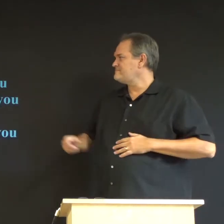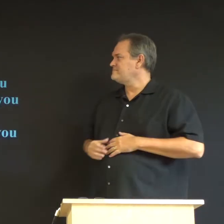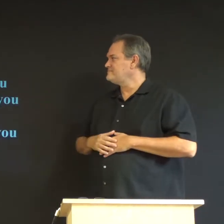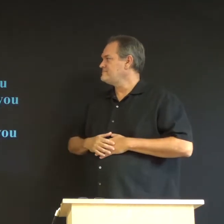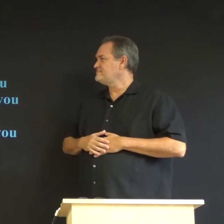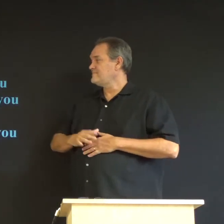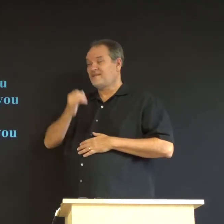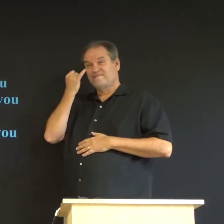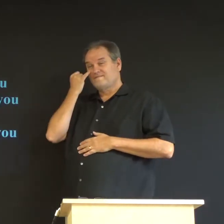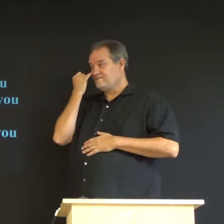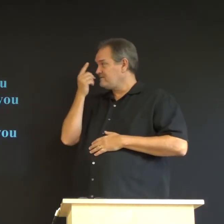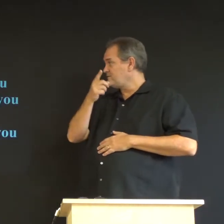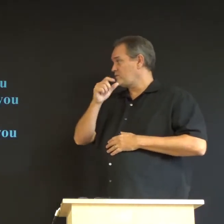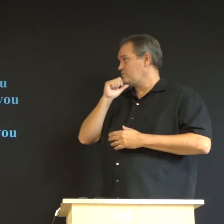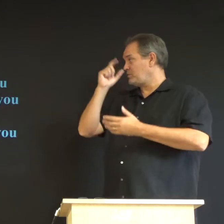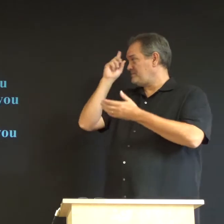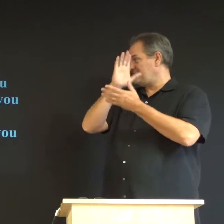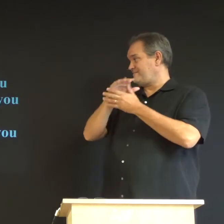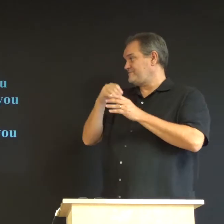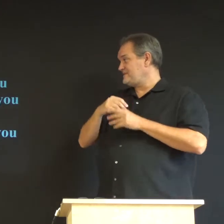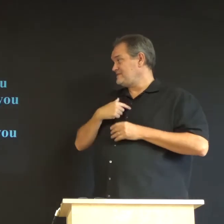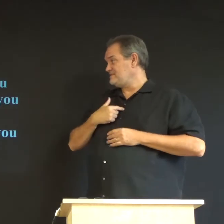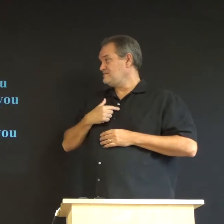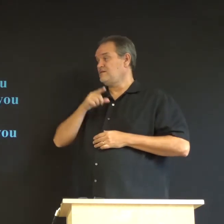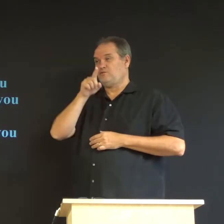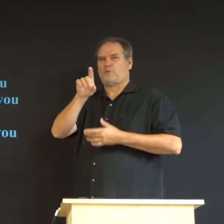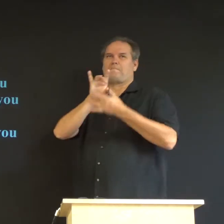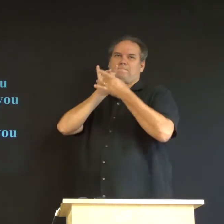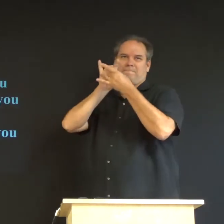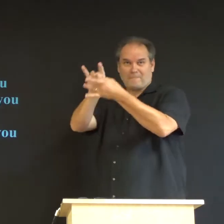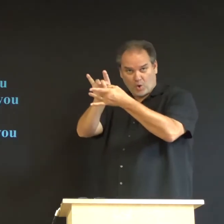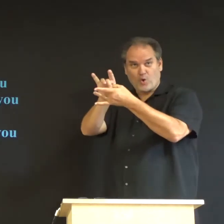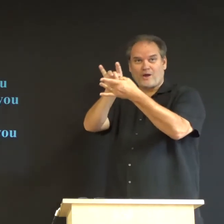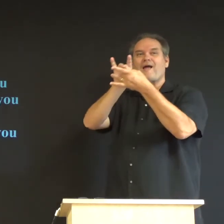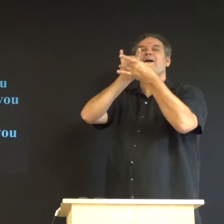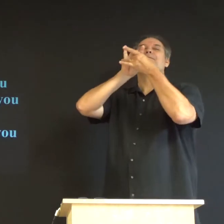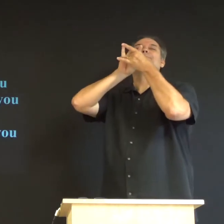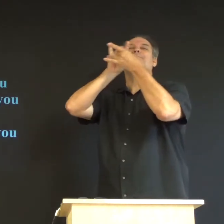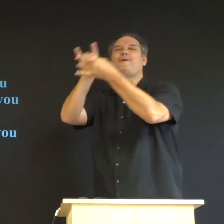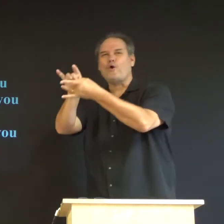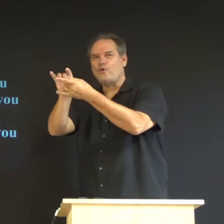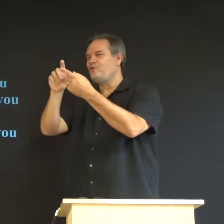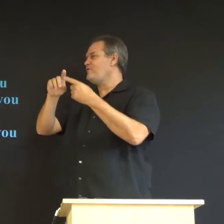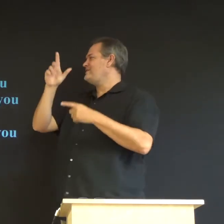In other words, you don't believe in man, Jesus, you belong in Satan's kingdom.